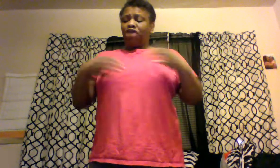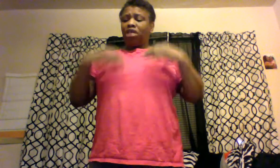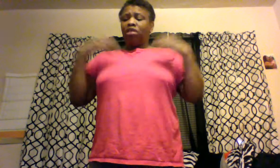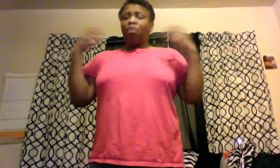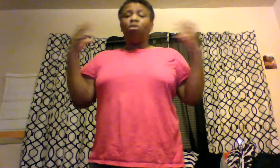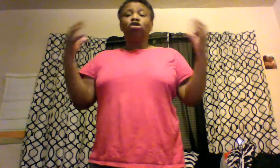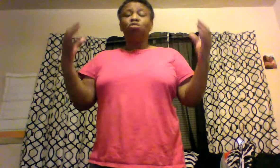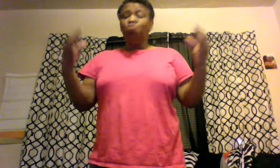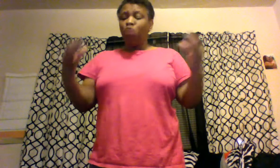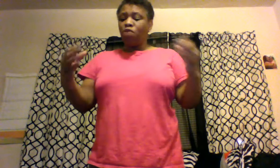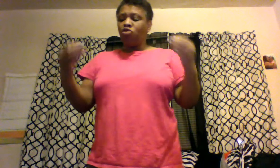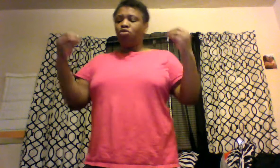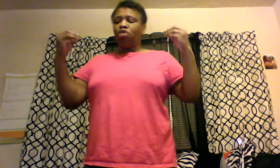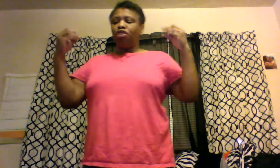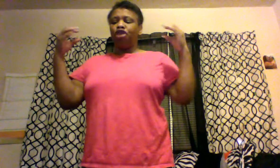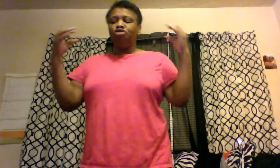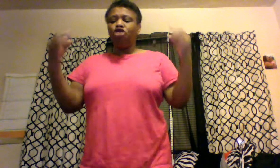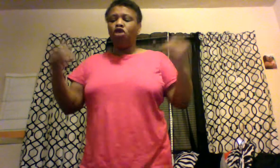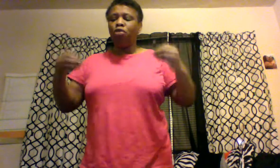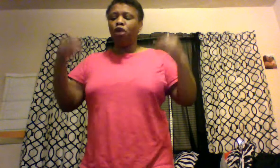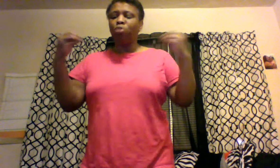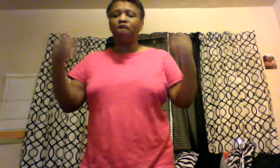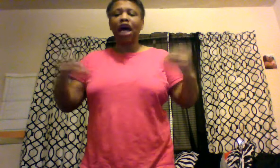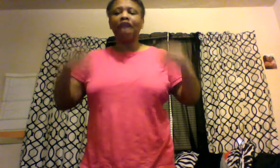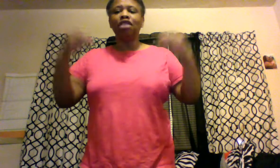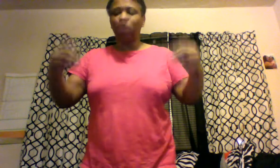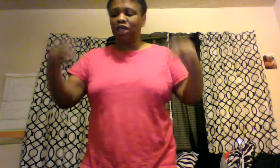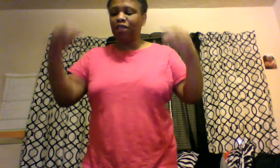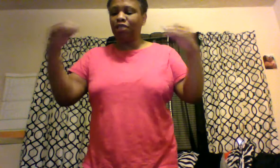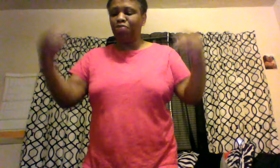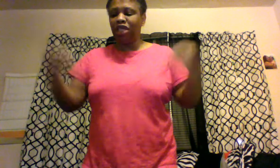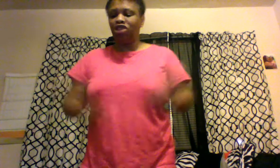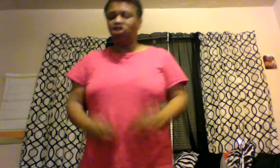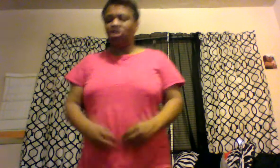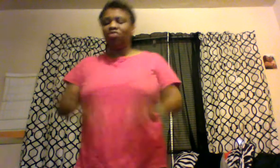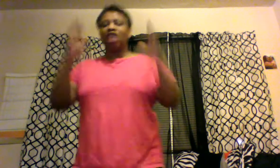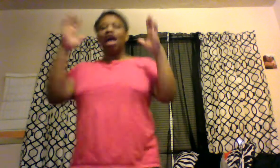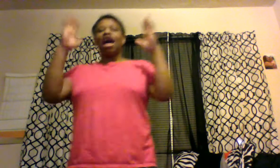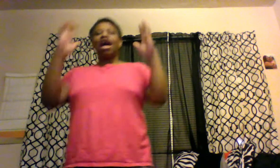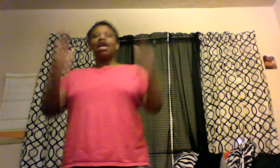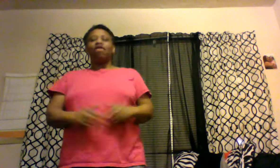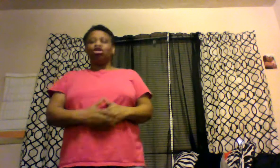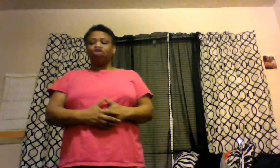delivering the most memorable, the Nobel Prize winning speech, I Have a